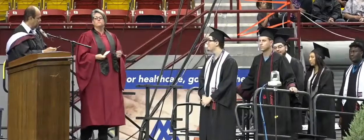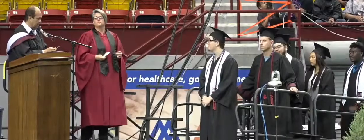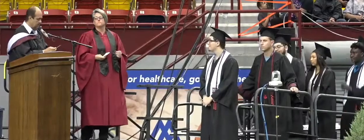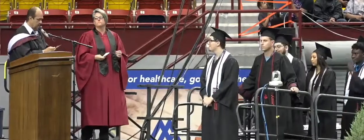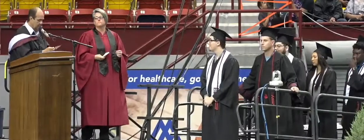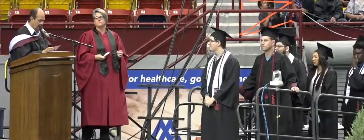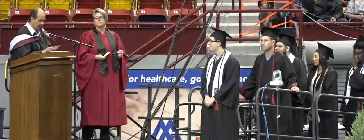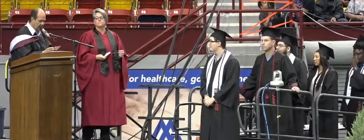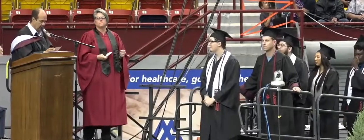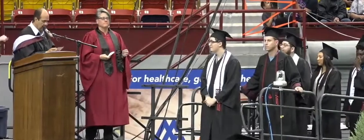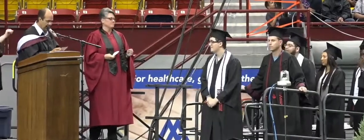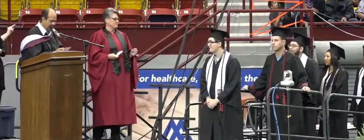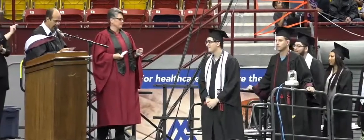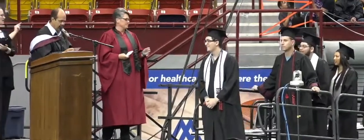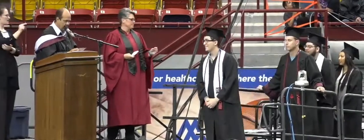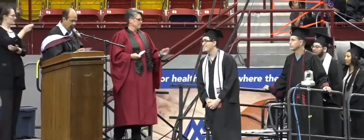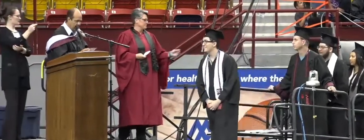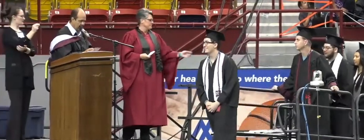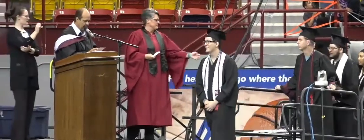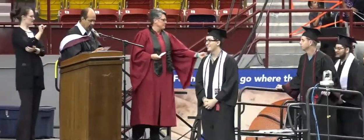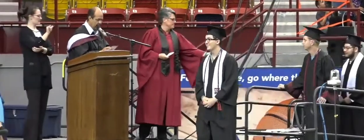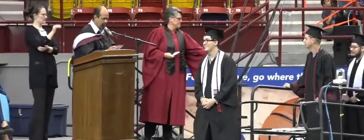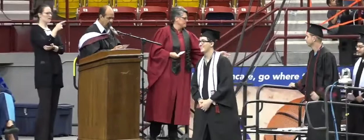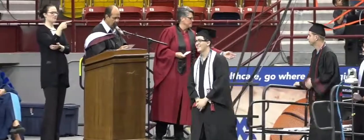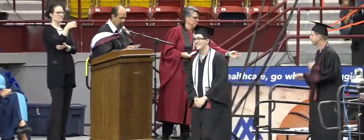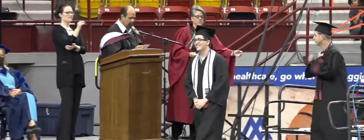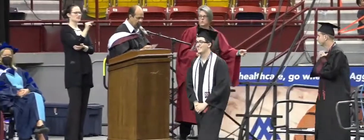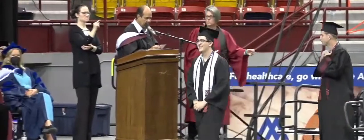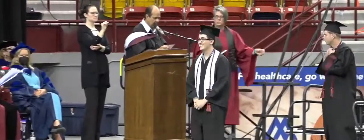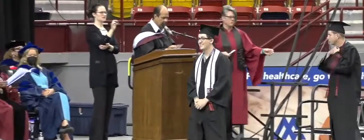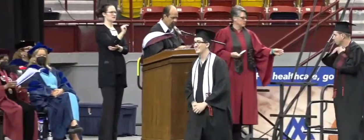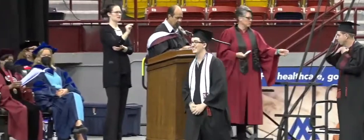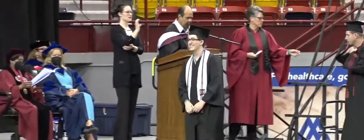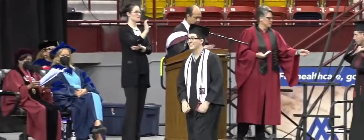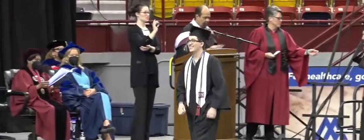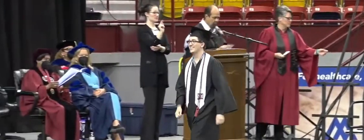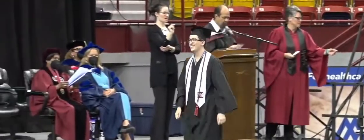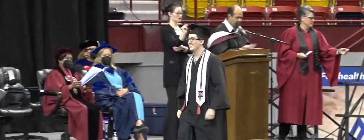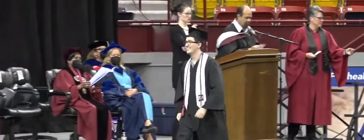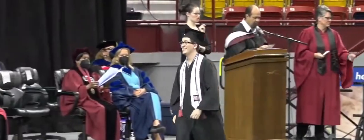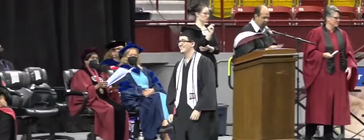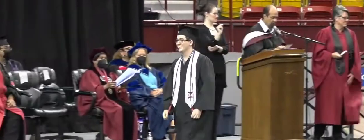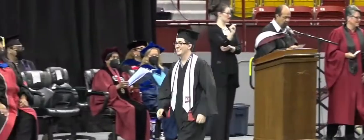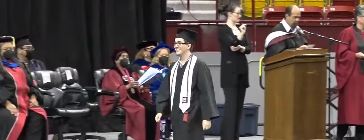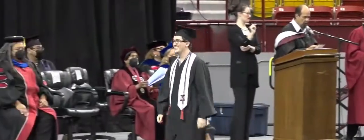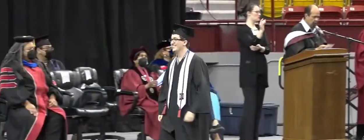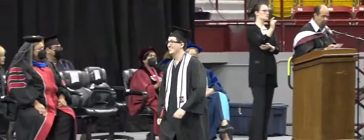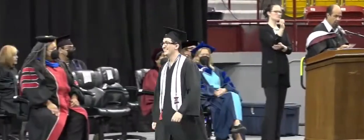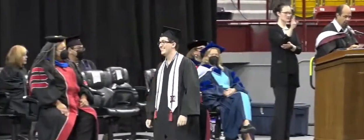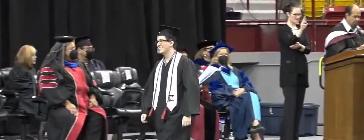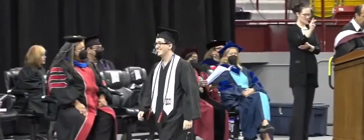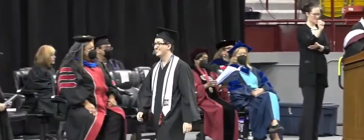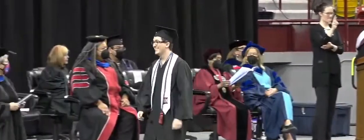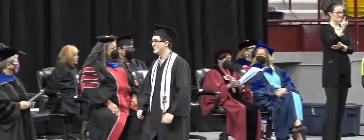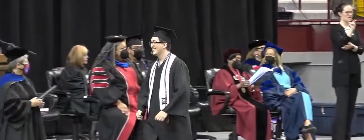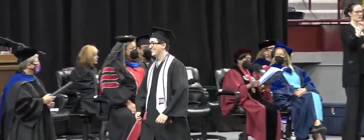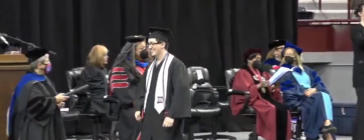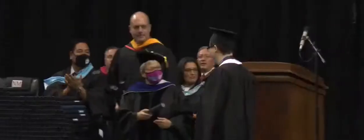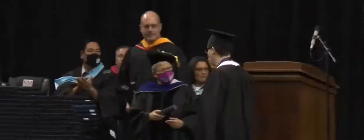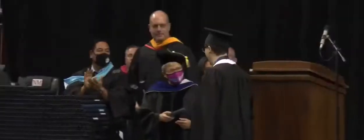Ponton. Anthony Ricardo Ponton, Computer Technology, Crimson Scholar, Meritorious